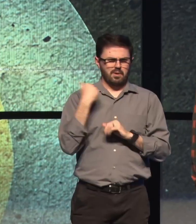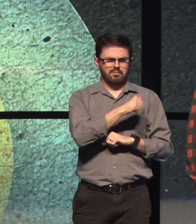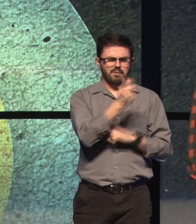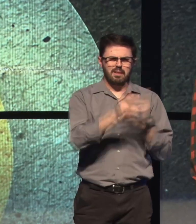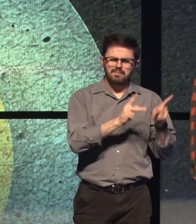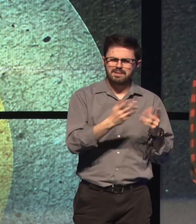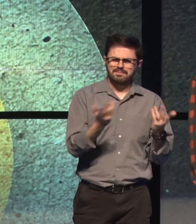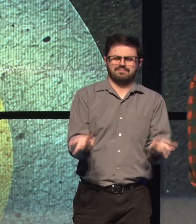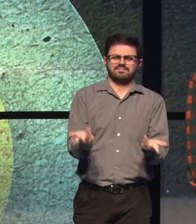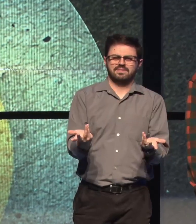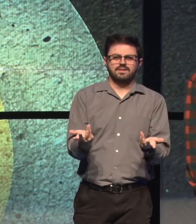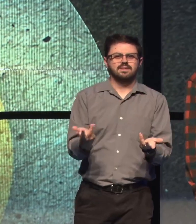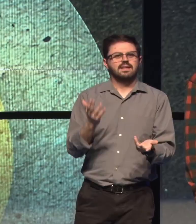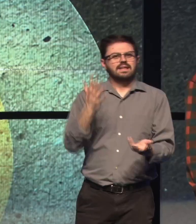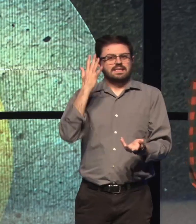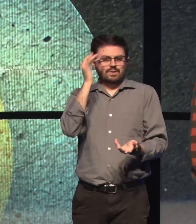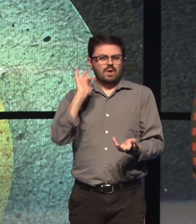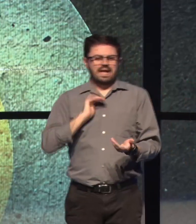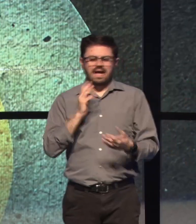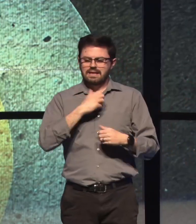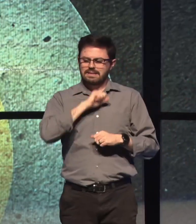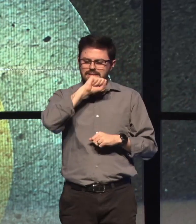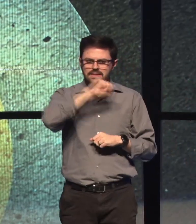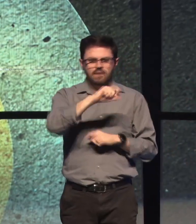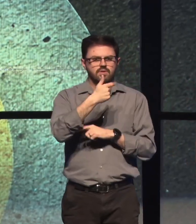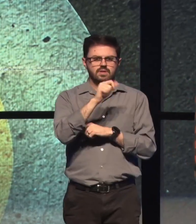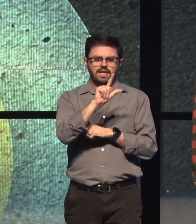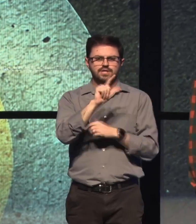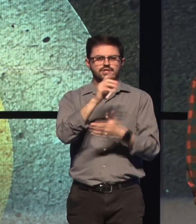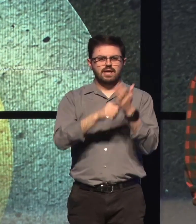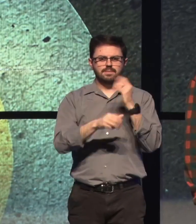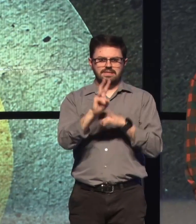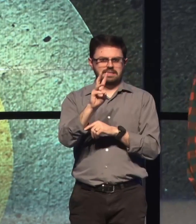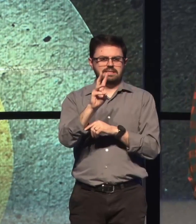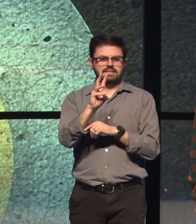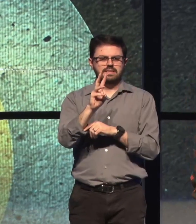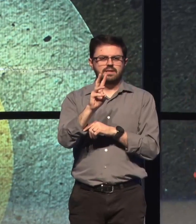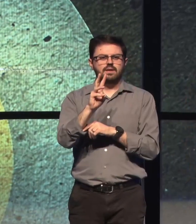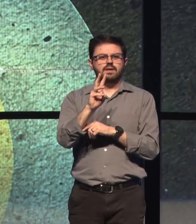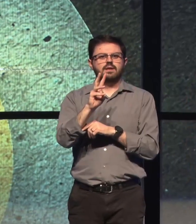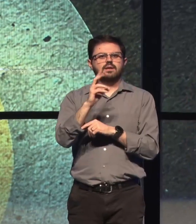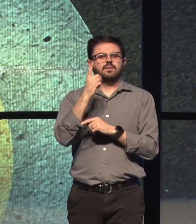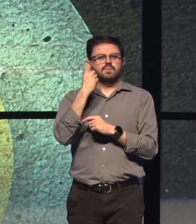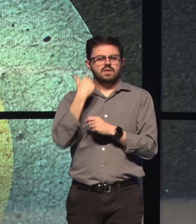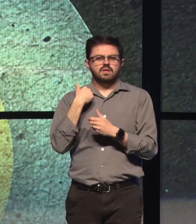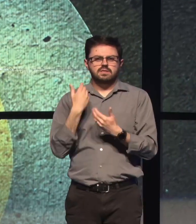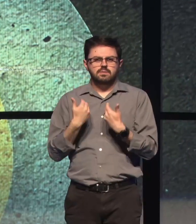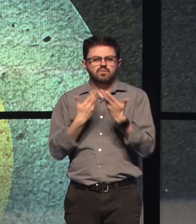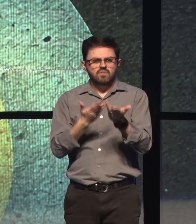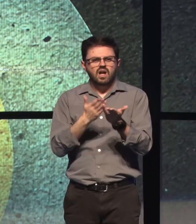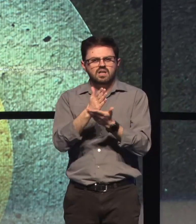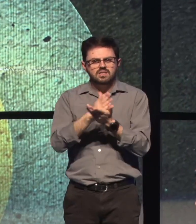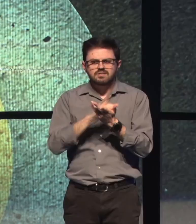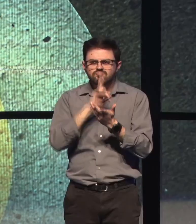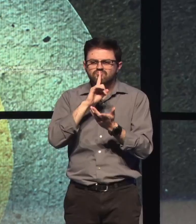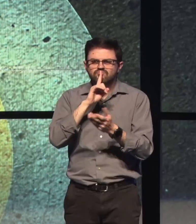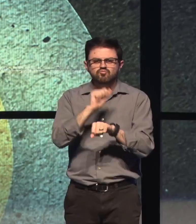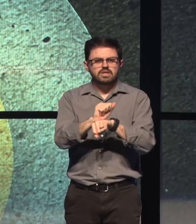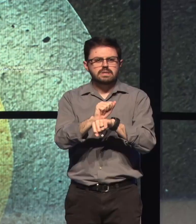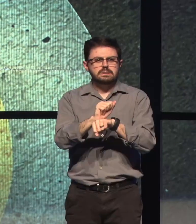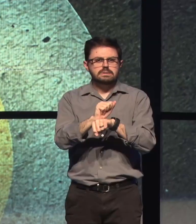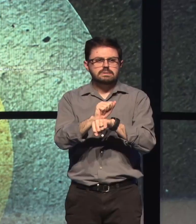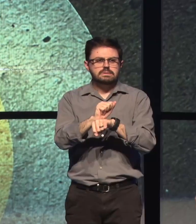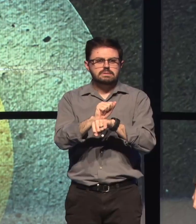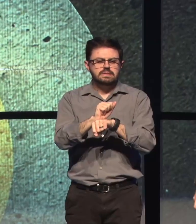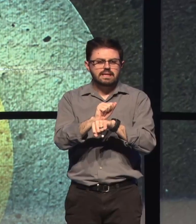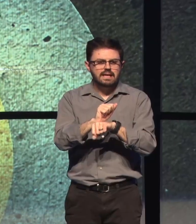That's why I love Galatians chapter 6, verse 2, which we just read. Because Galatians puts some flesh on it. It gives it some teeth.